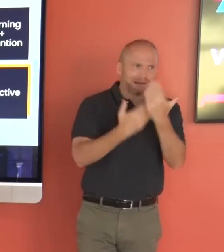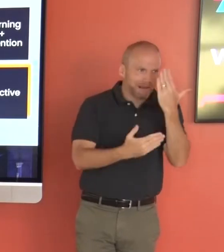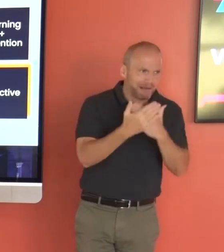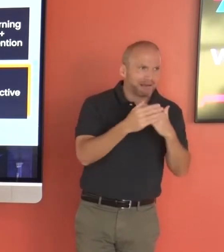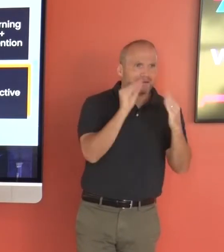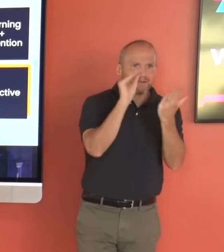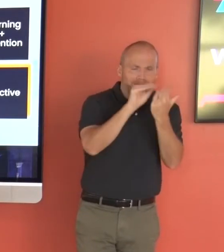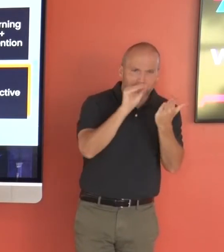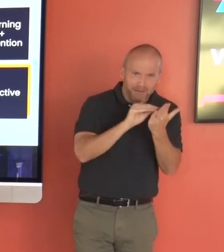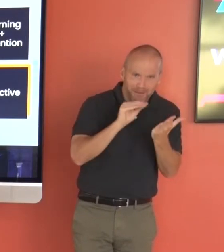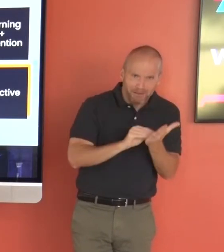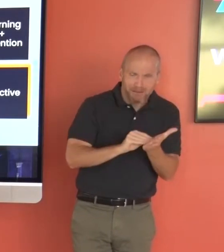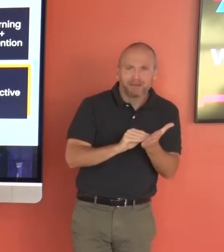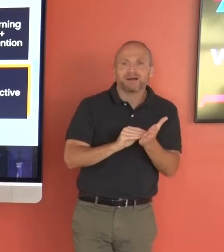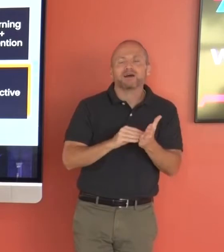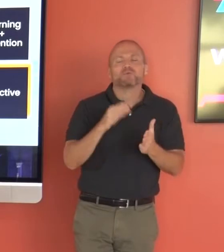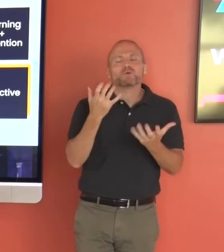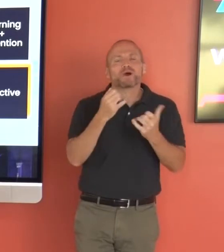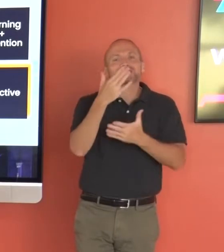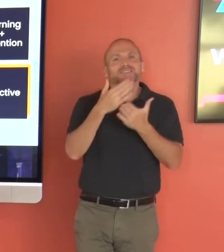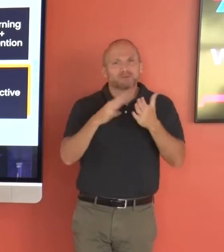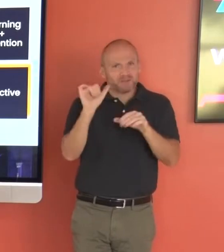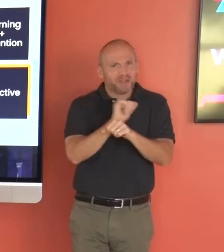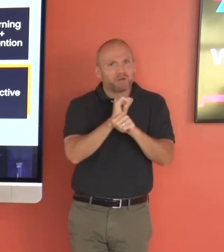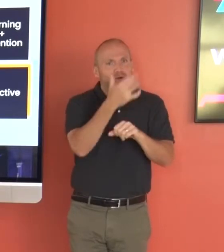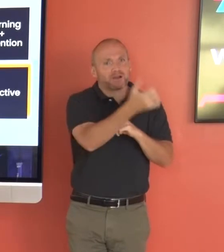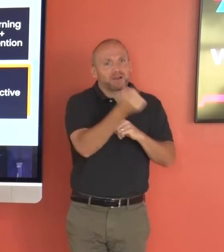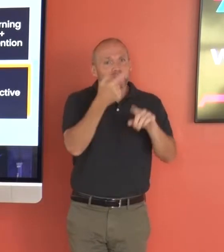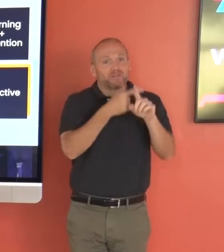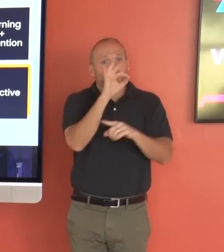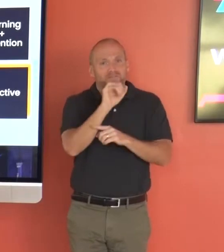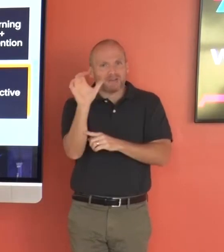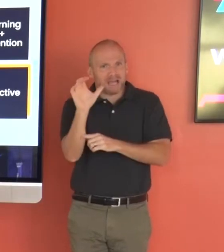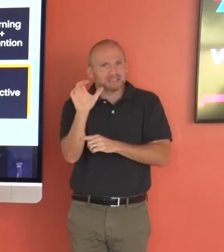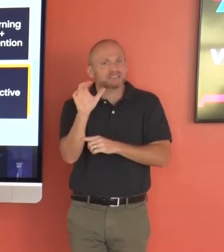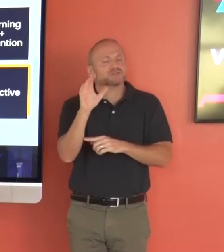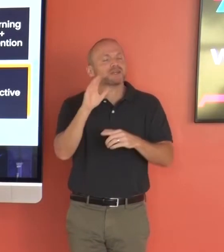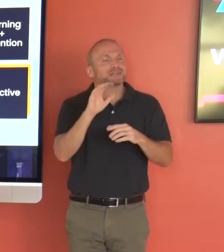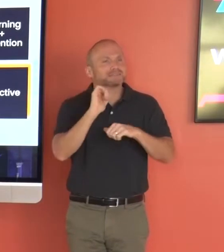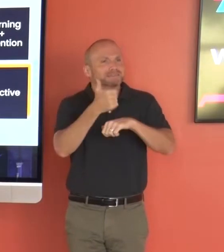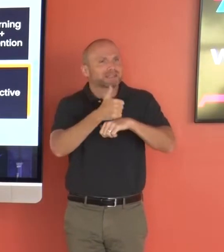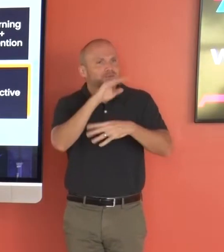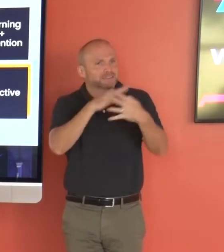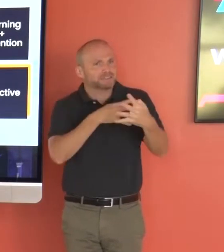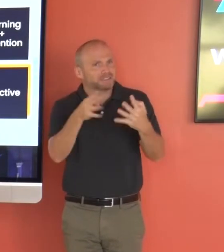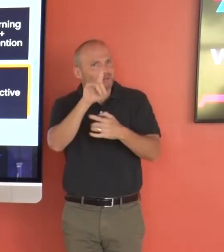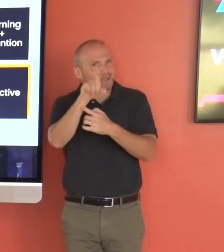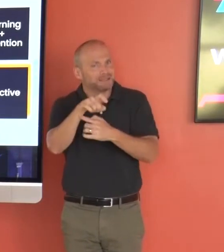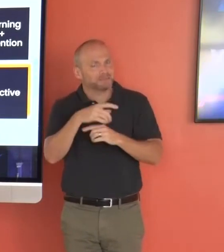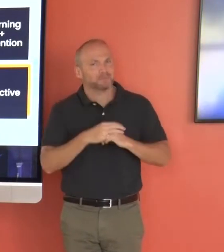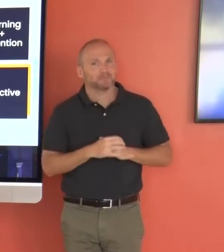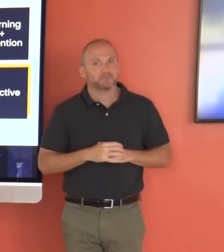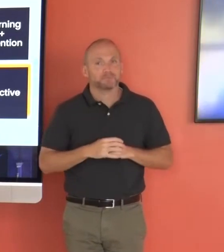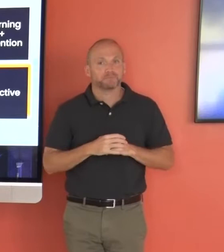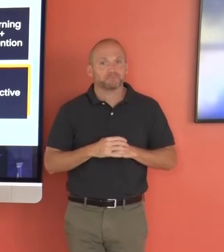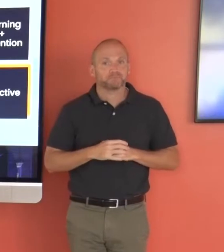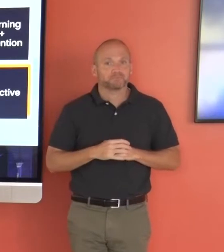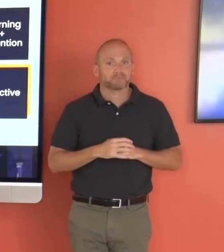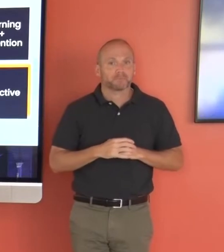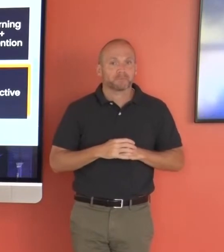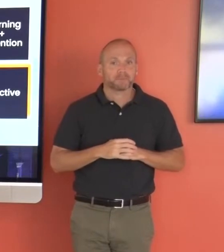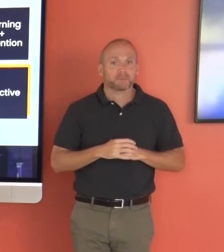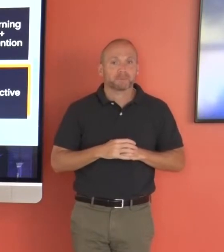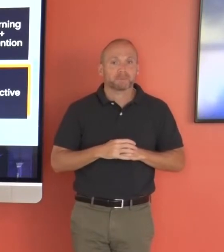our faculty so that we can build the schedule that we need for our students. Also under our learning